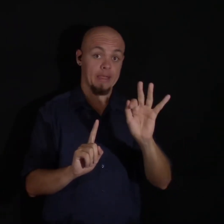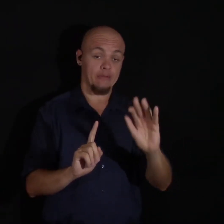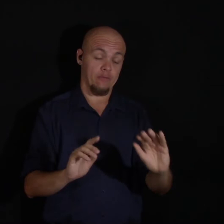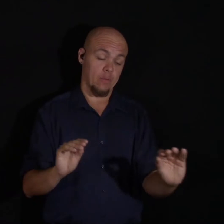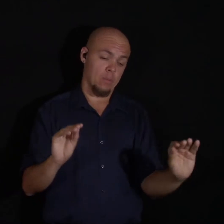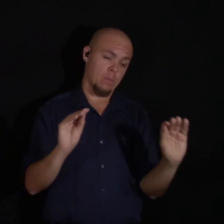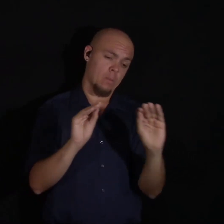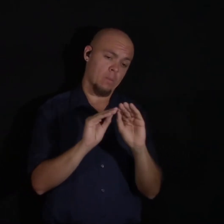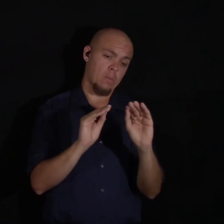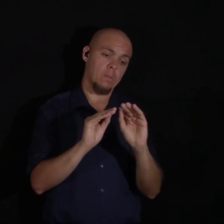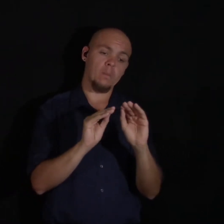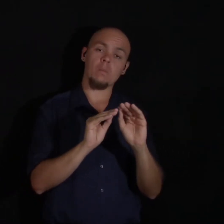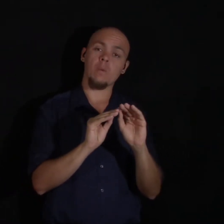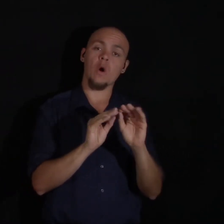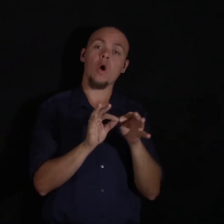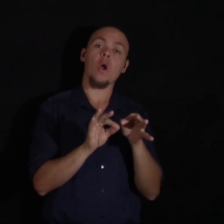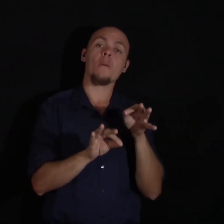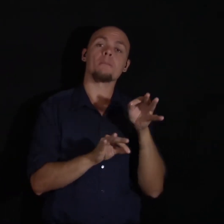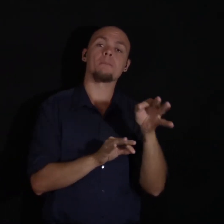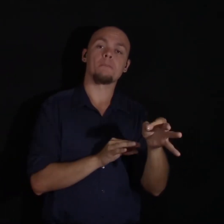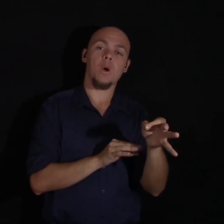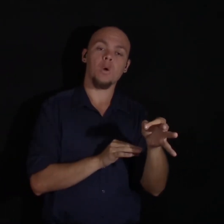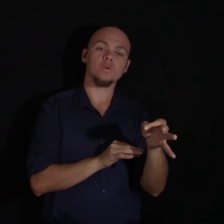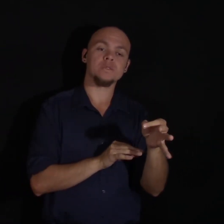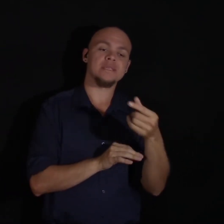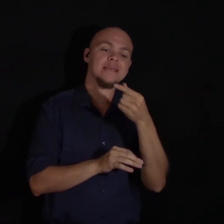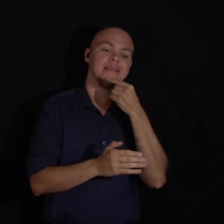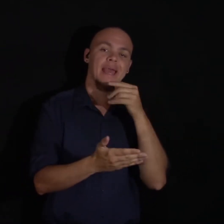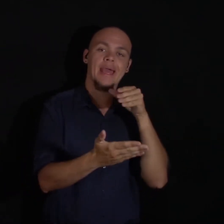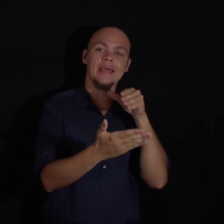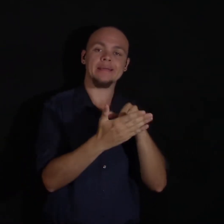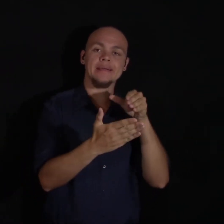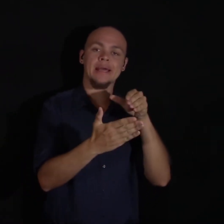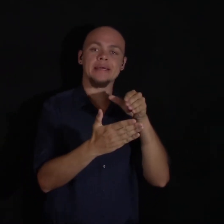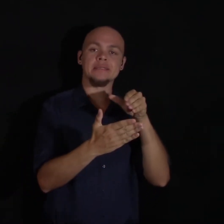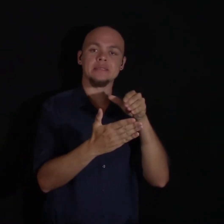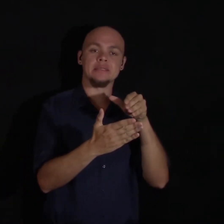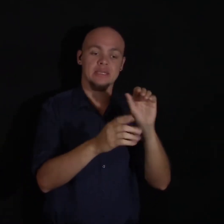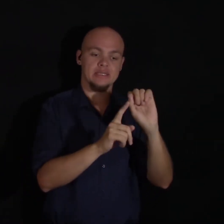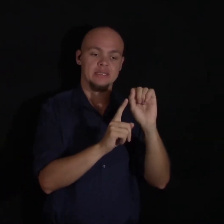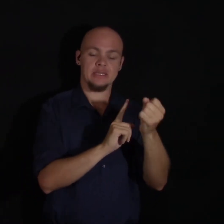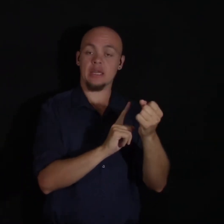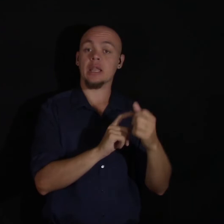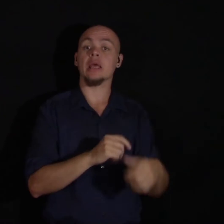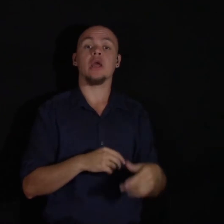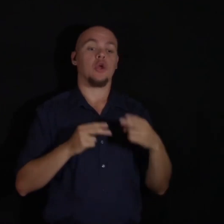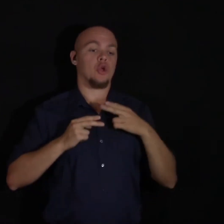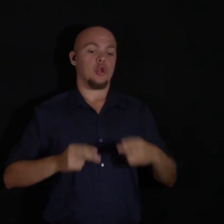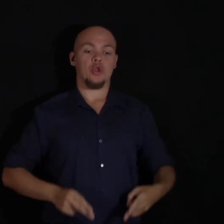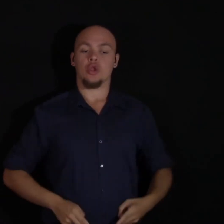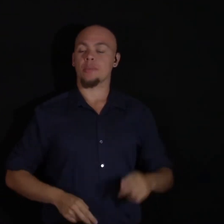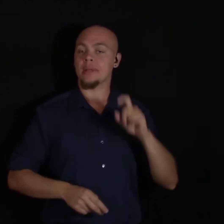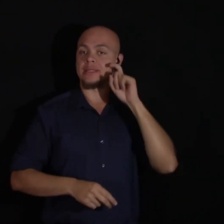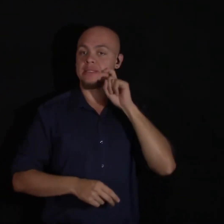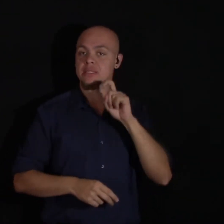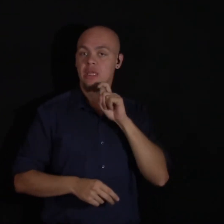more post-homophobic society where human sexuality is no longer an